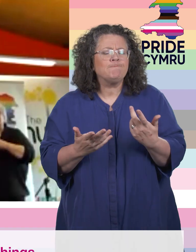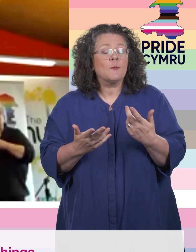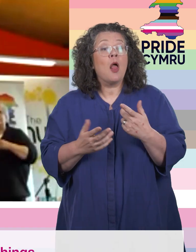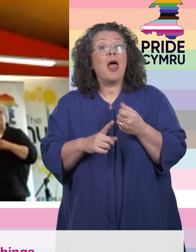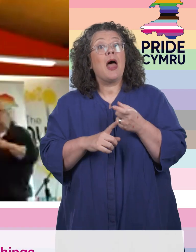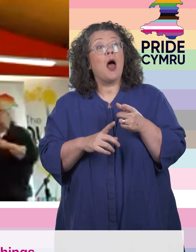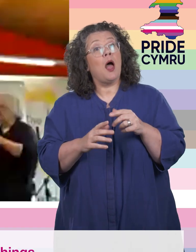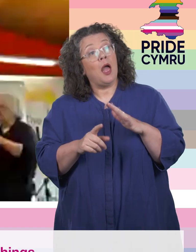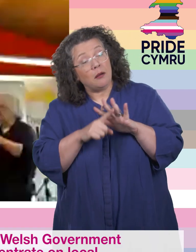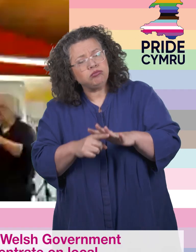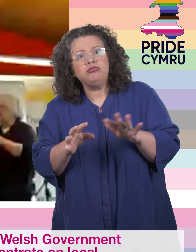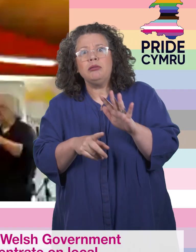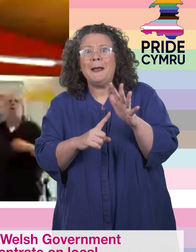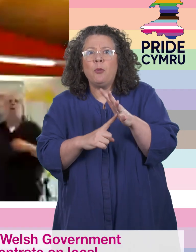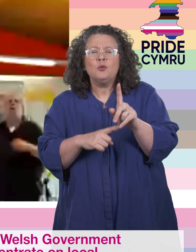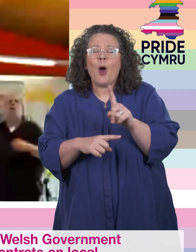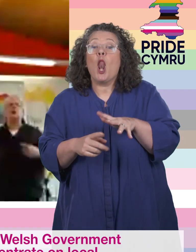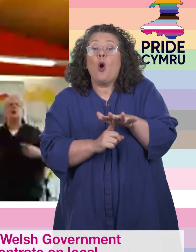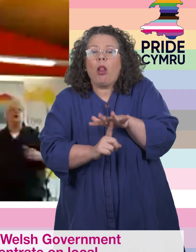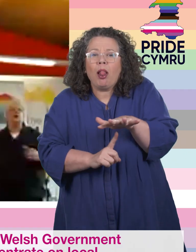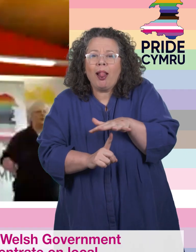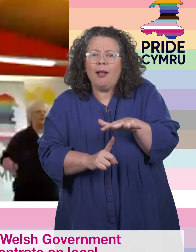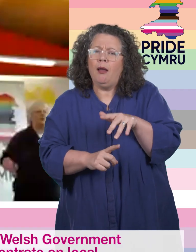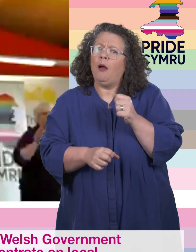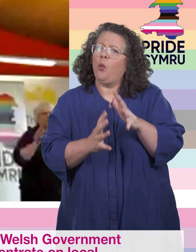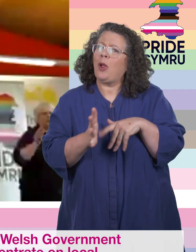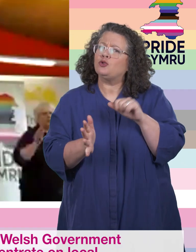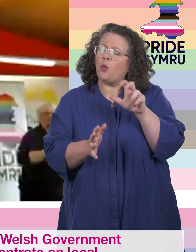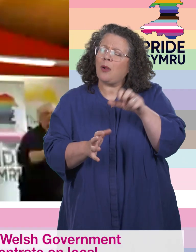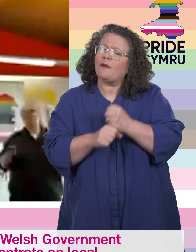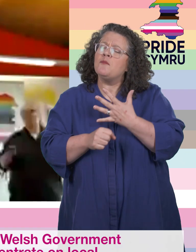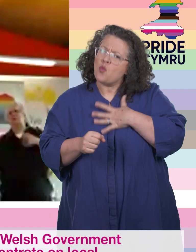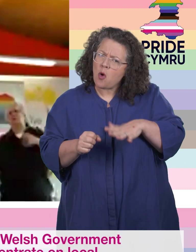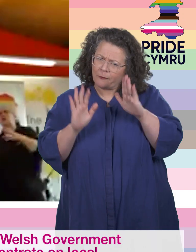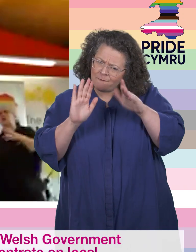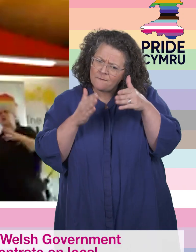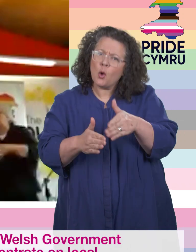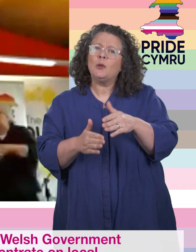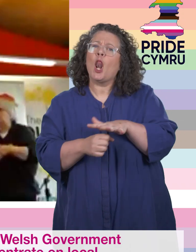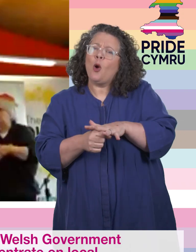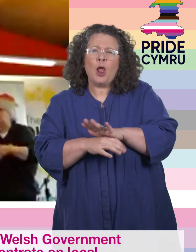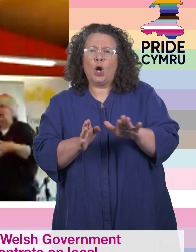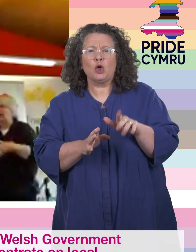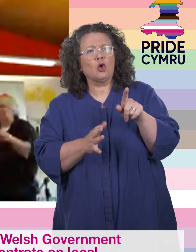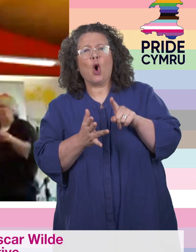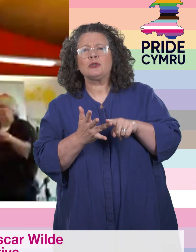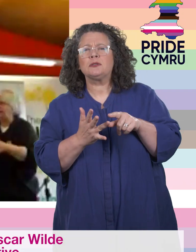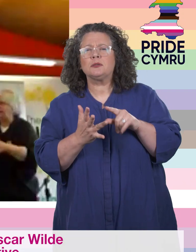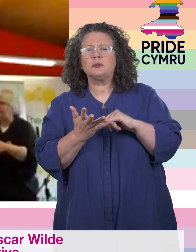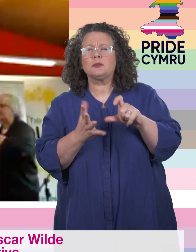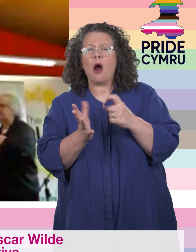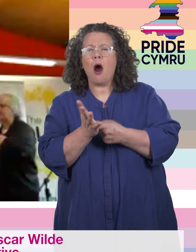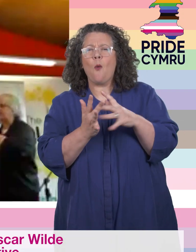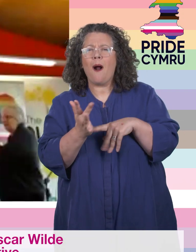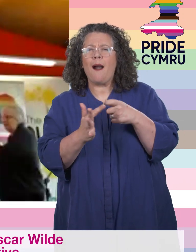all sorts of things. And the emphasis is on local. The Welsh Government specifically wanted us to concentrate on local and get